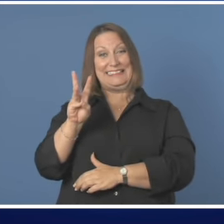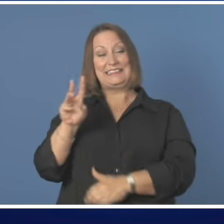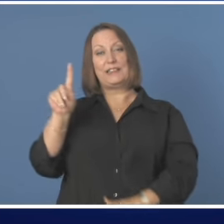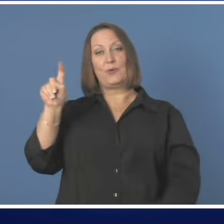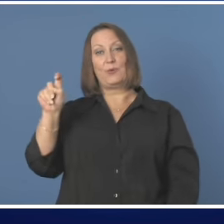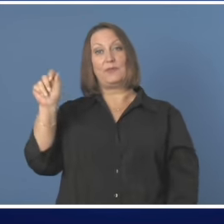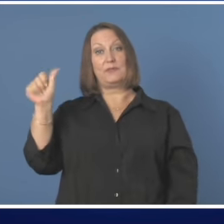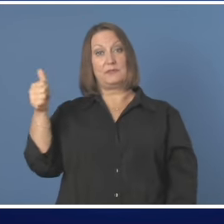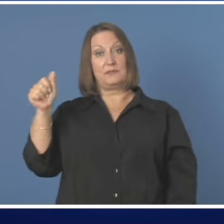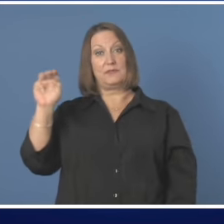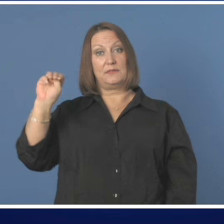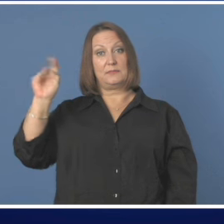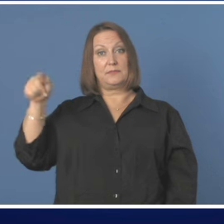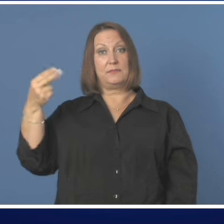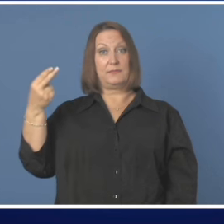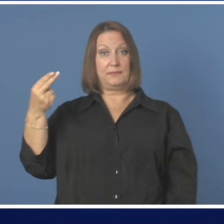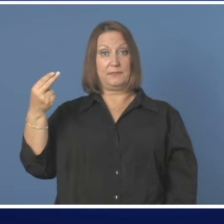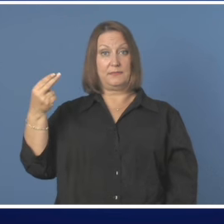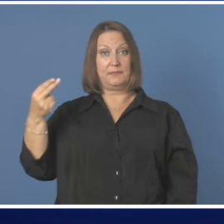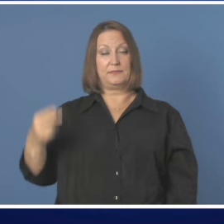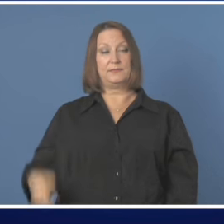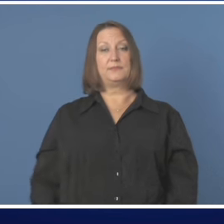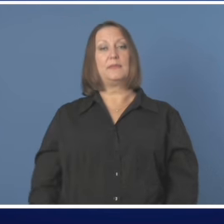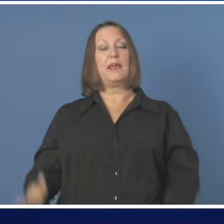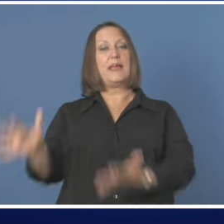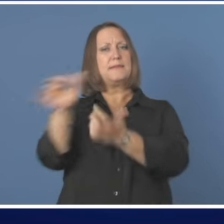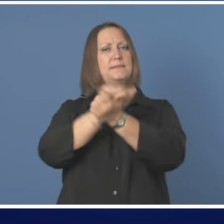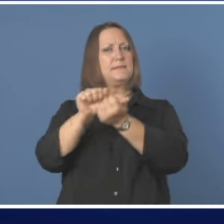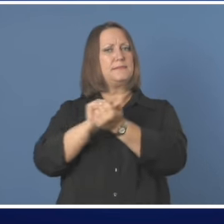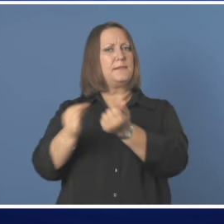96 to 110 miles per hour.